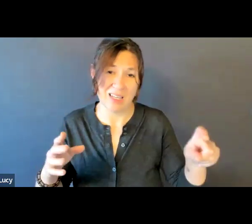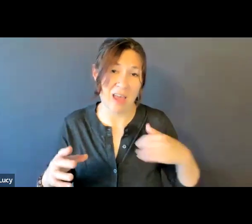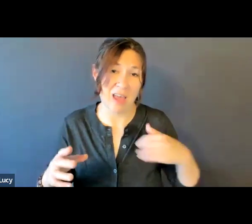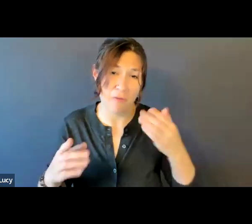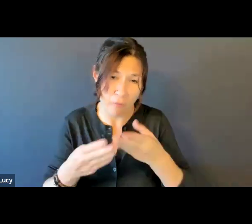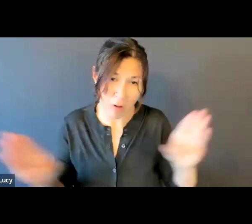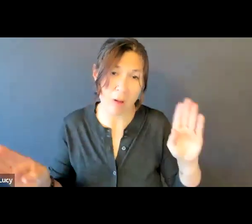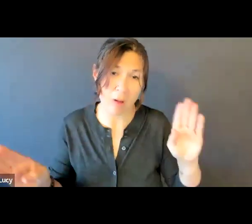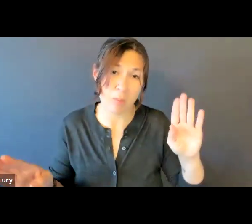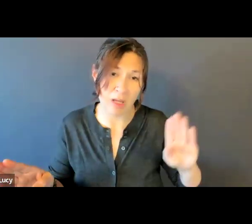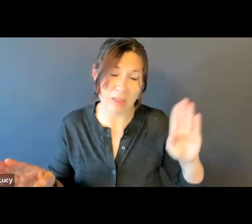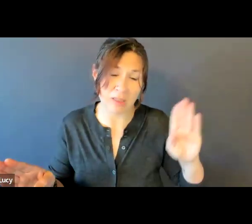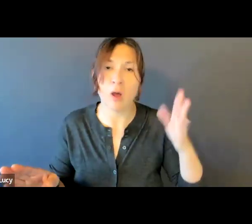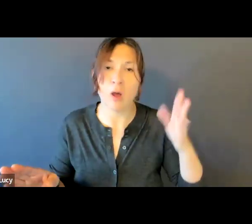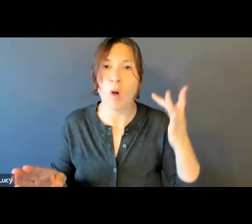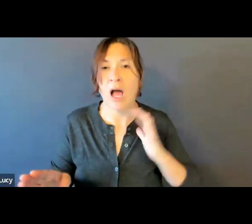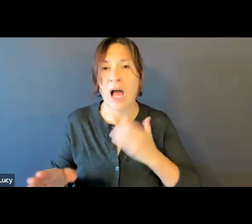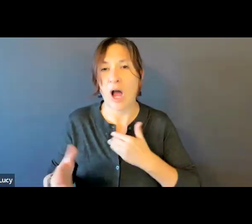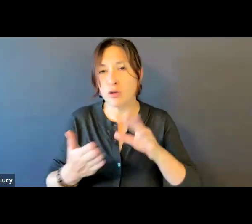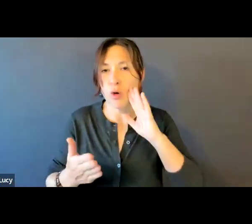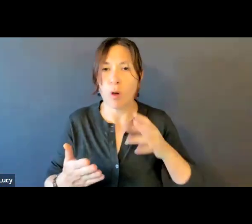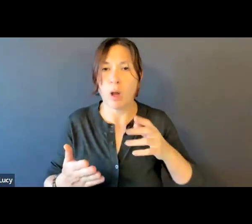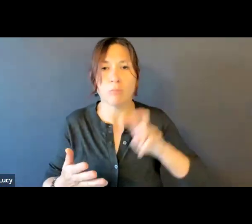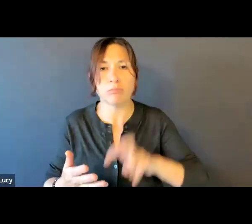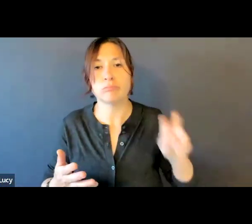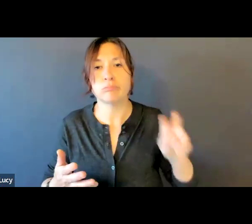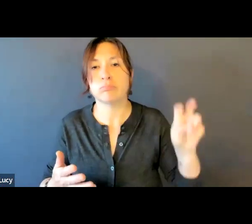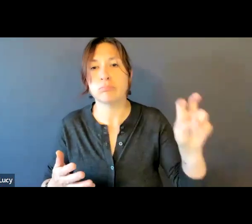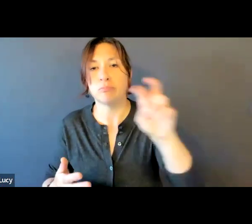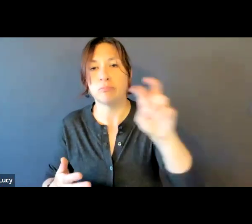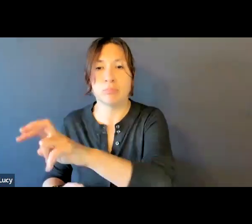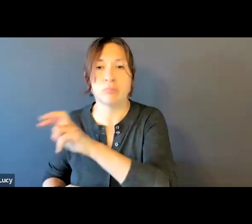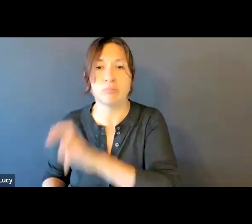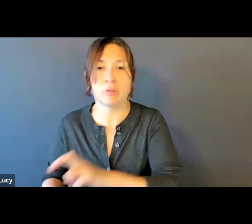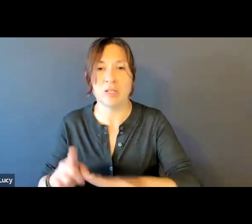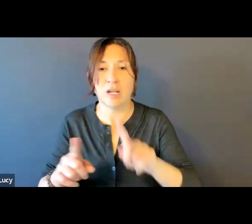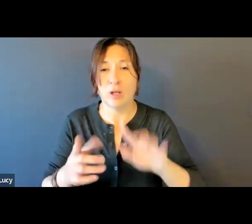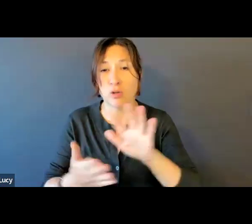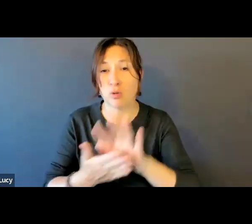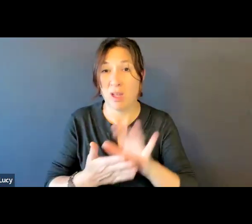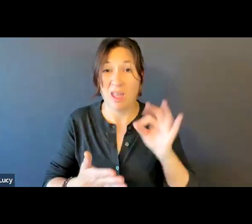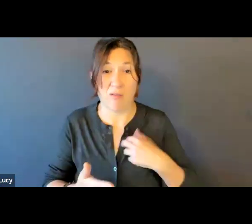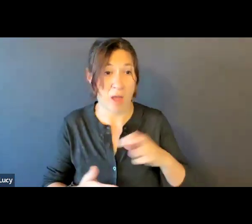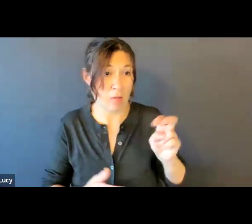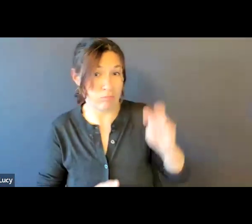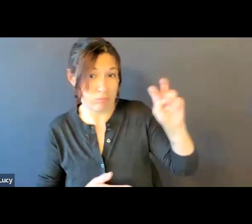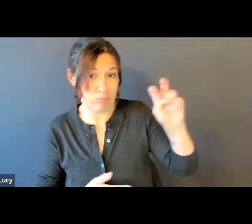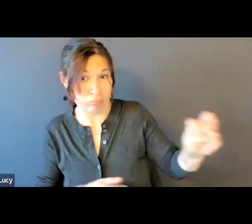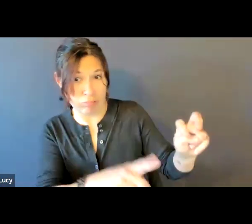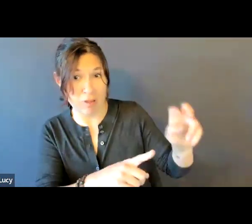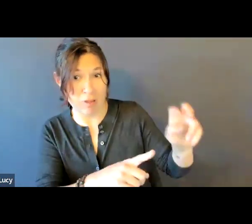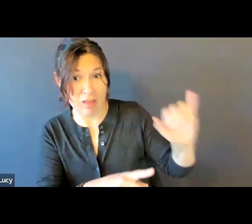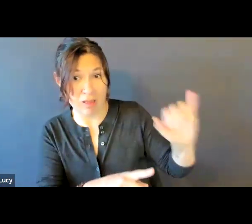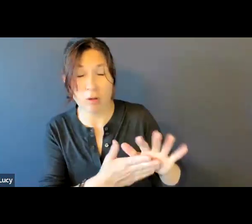know our children are transient. We know that they move school to school and around the city. And it should be that if you move from